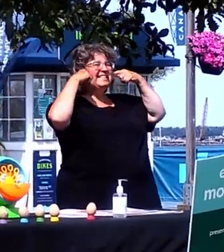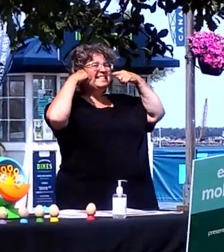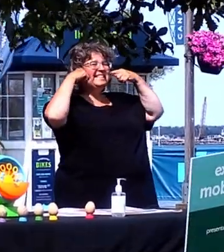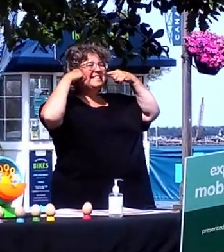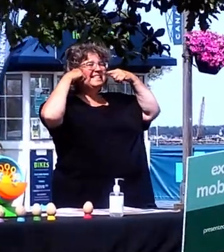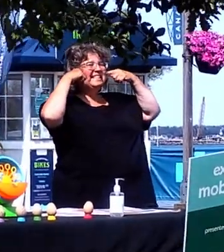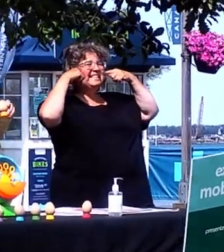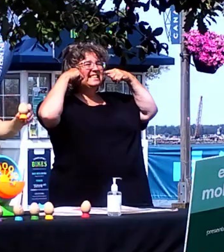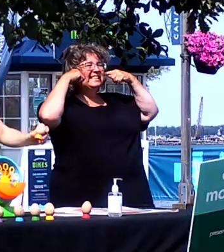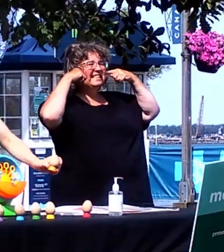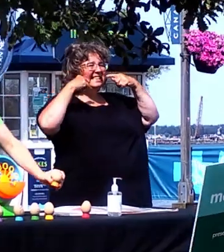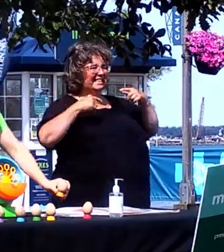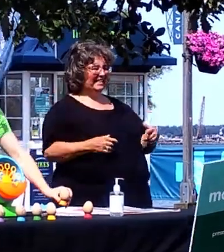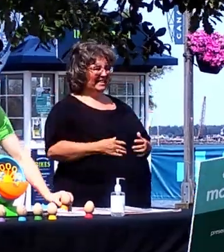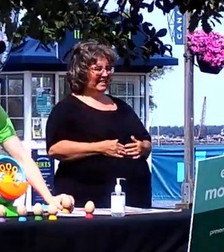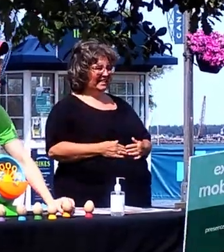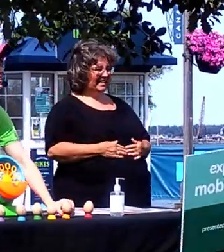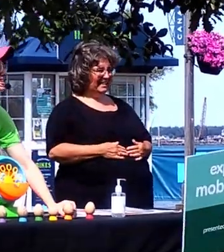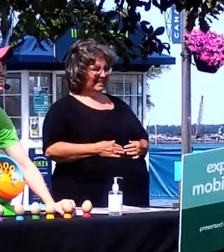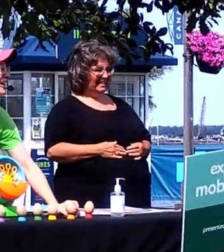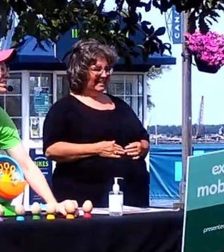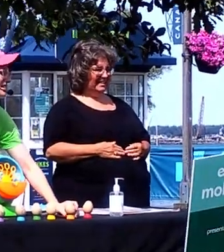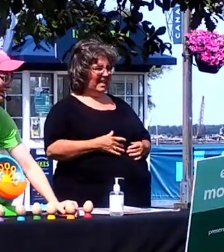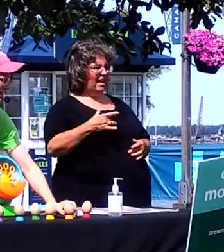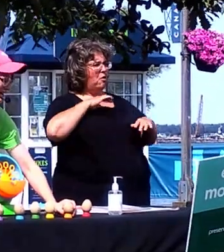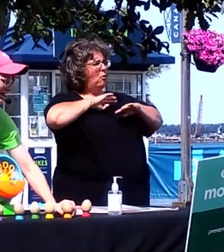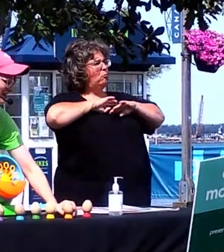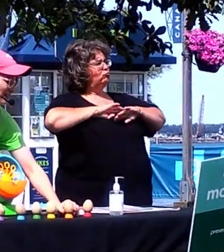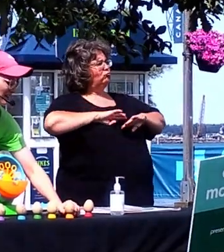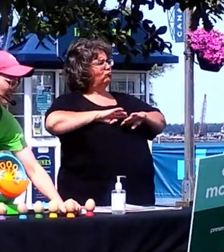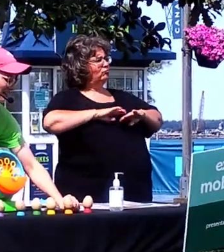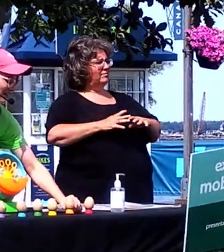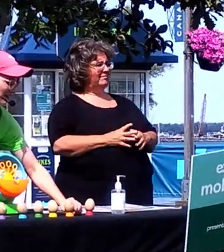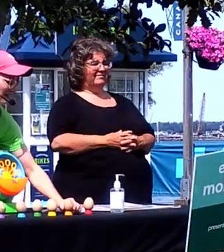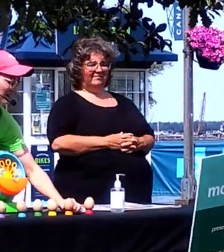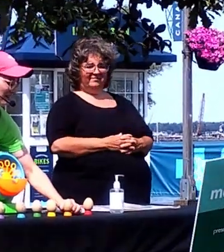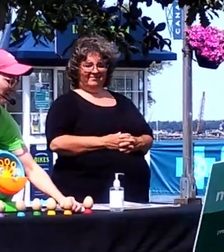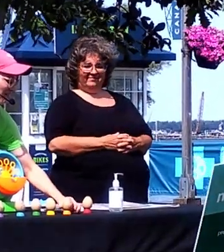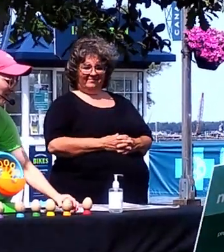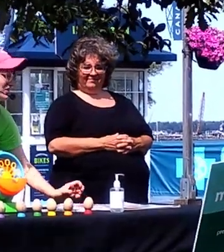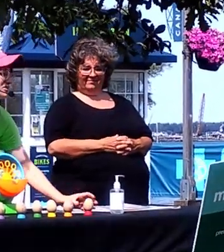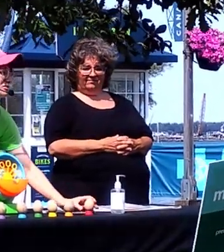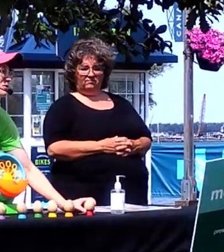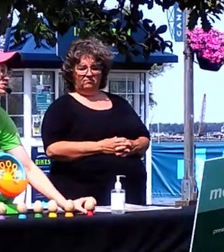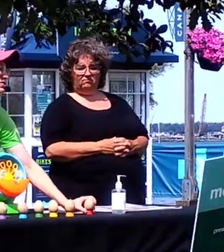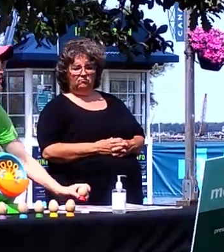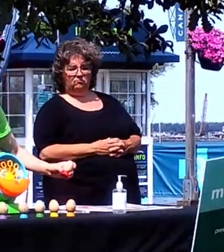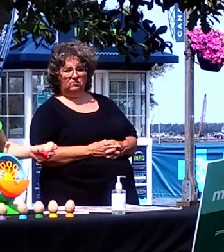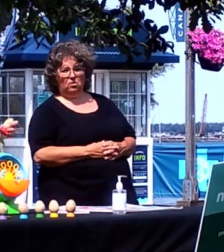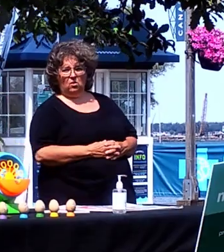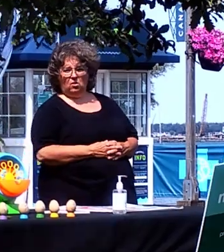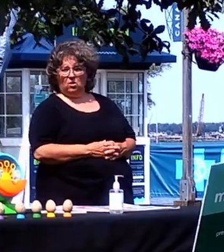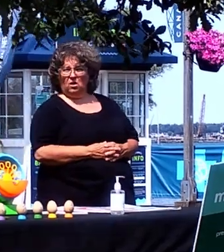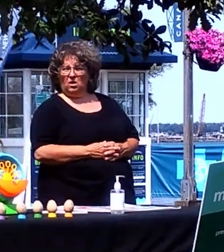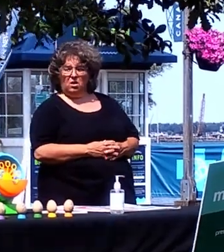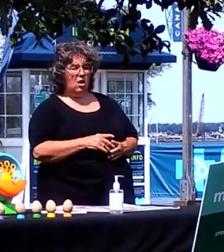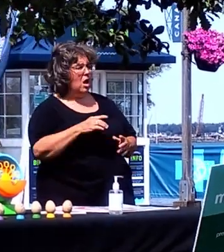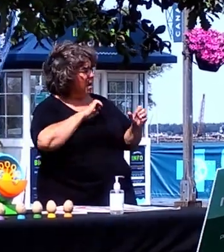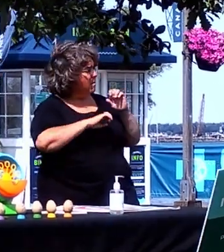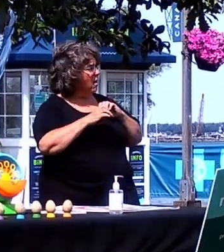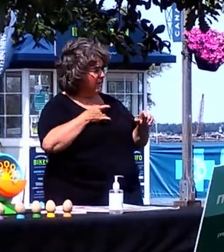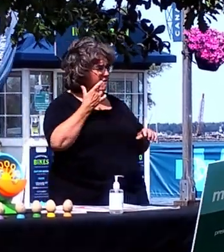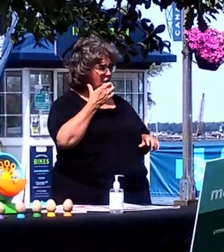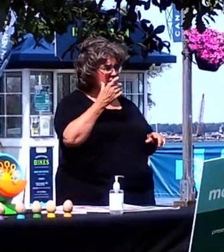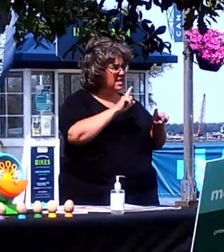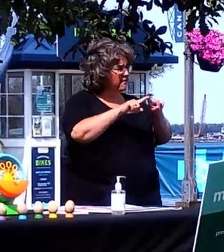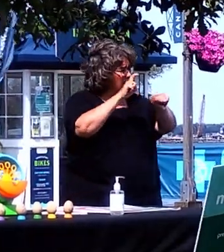all of you guys? Feeling happy, feeling content. all these emotions are real and it's good to feel them